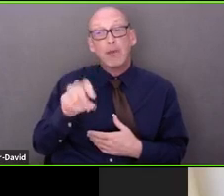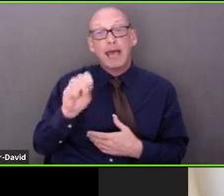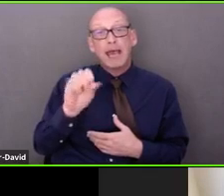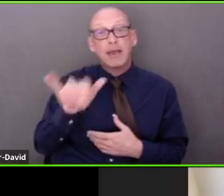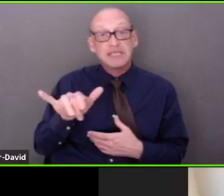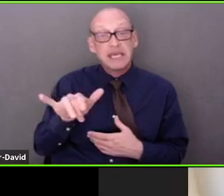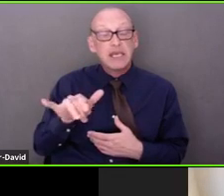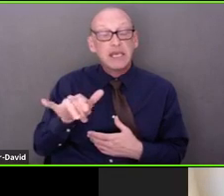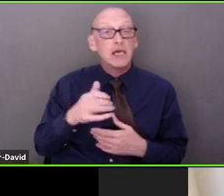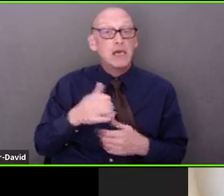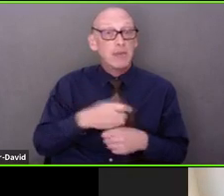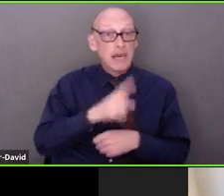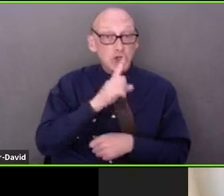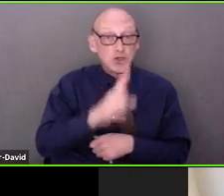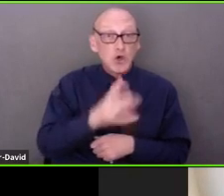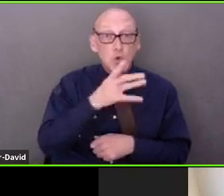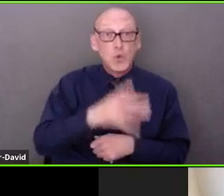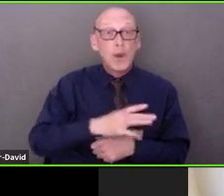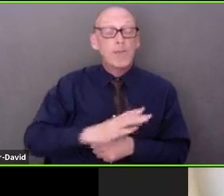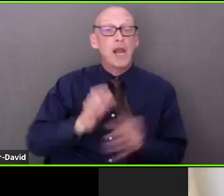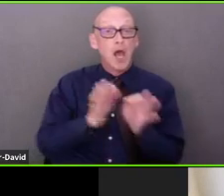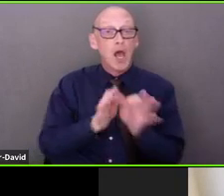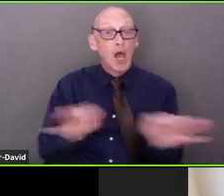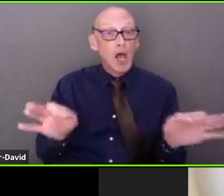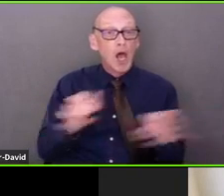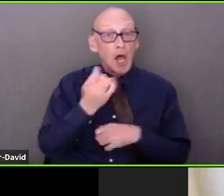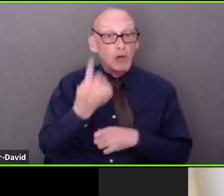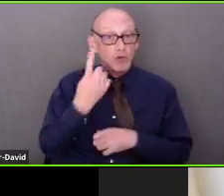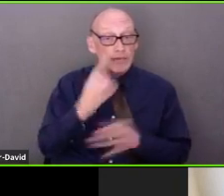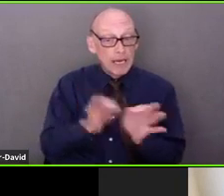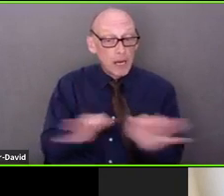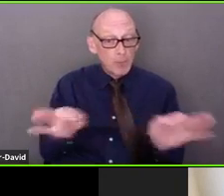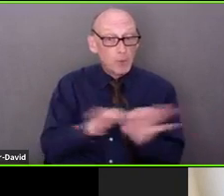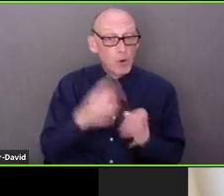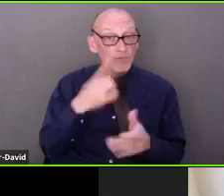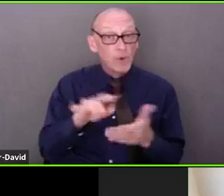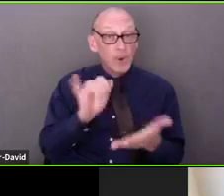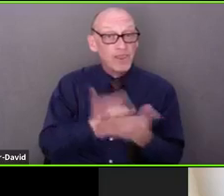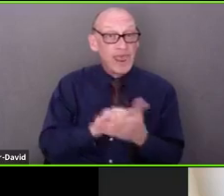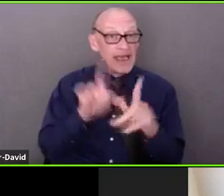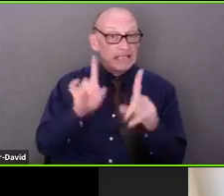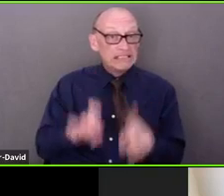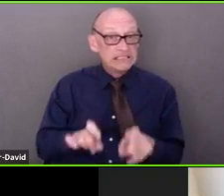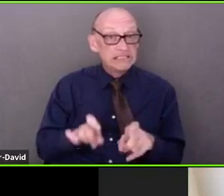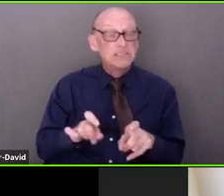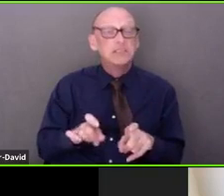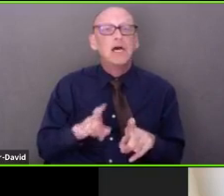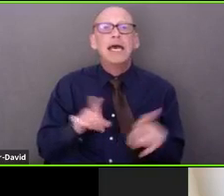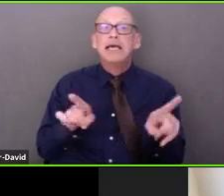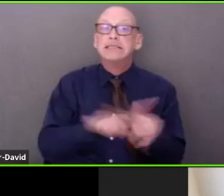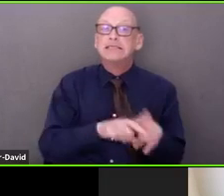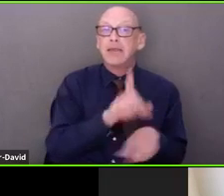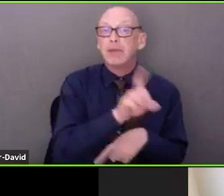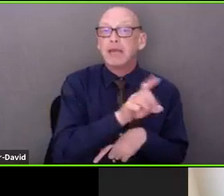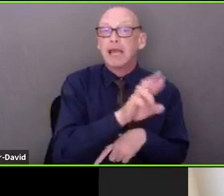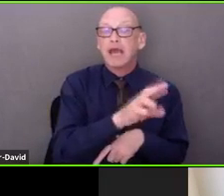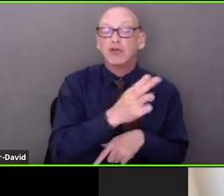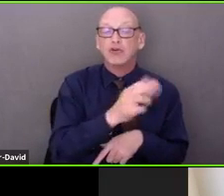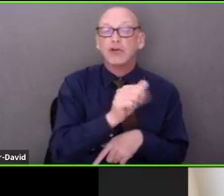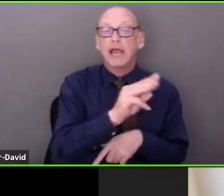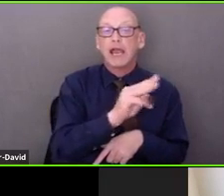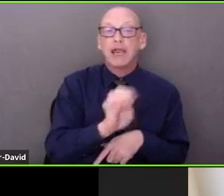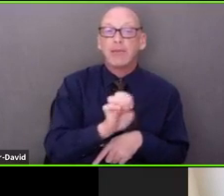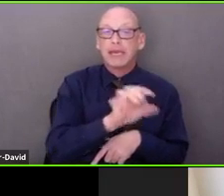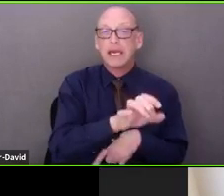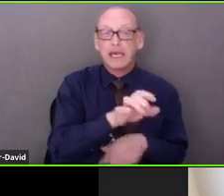women understand the importance of doing that. But the fact of the matter is, just as Dr. Hemi alluded to,